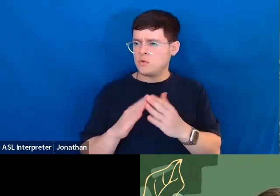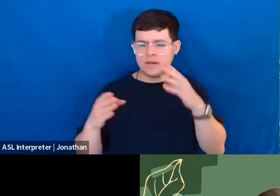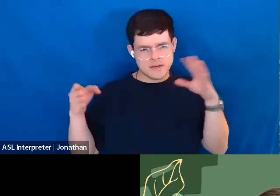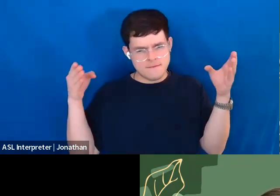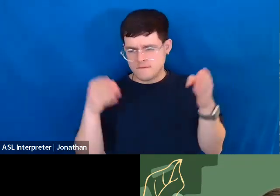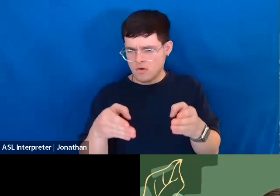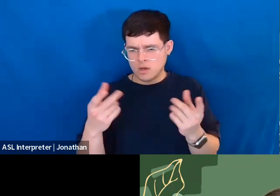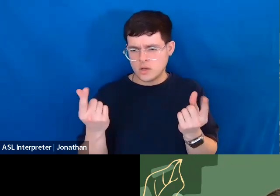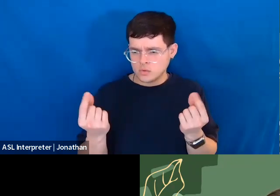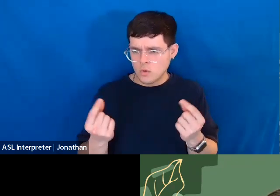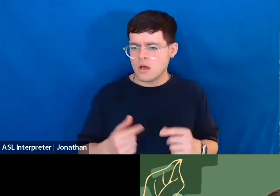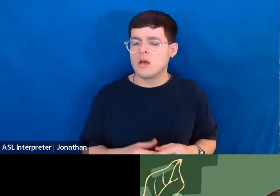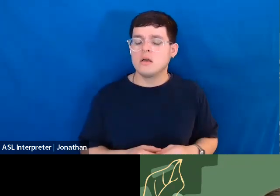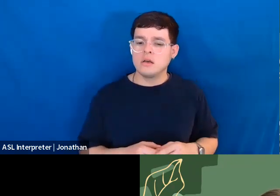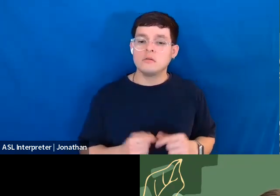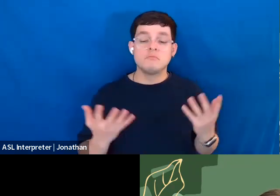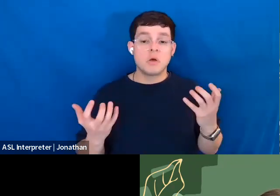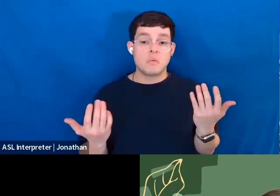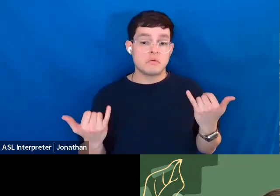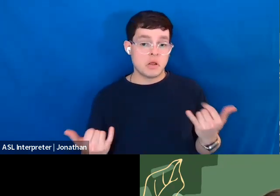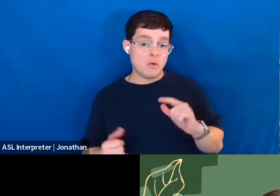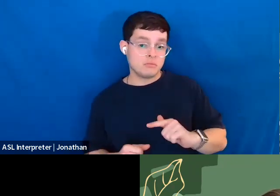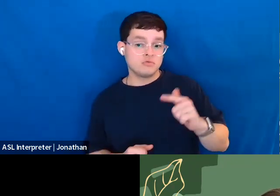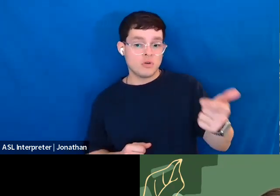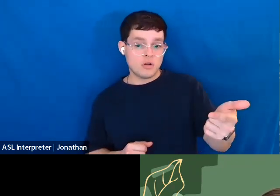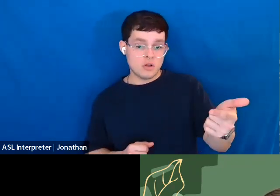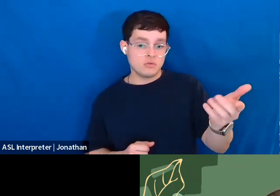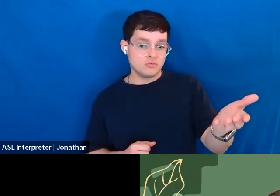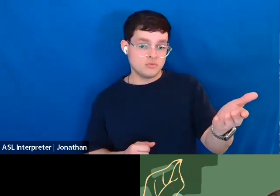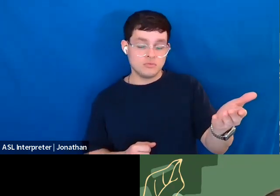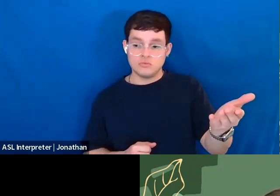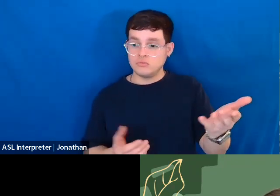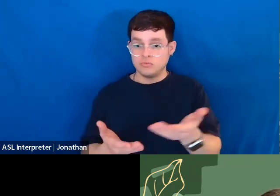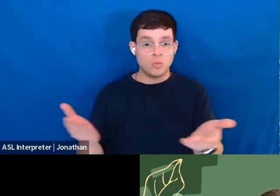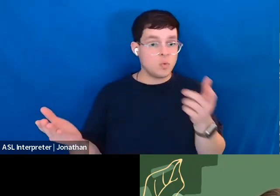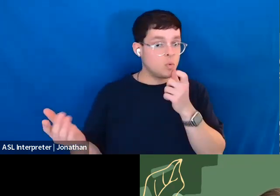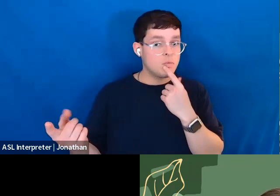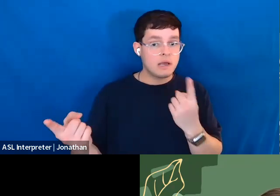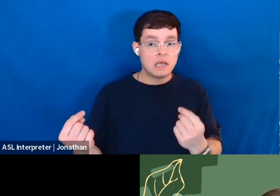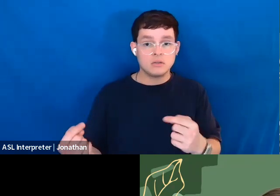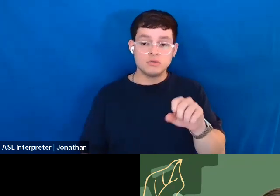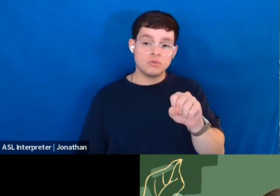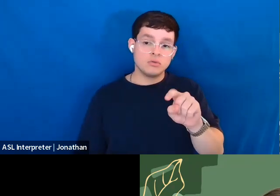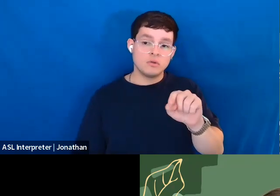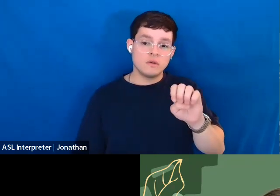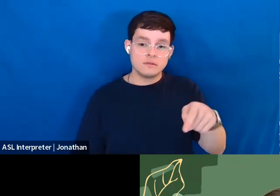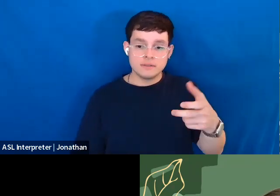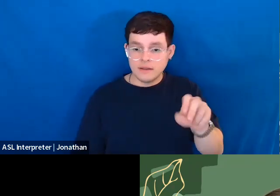on? And I'd like to turn that one to anyone, Stephen, Diane, maybe.